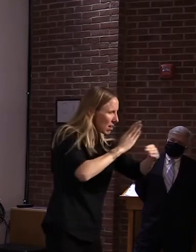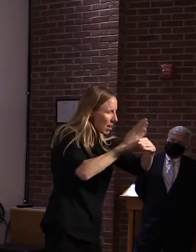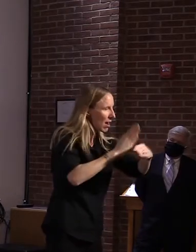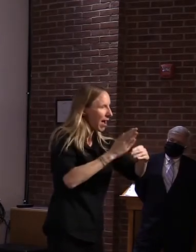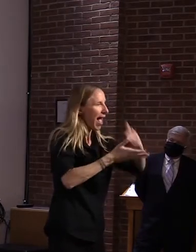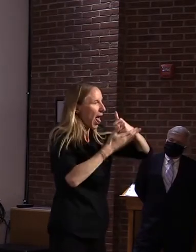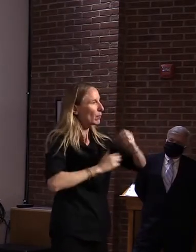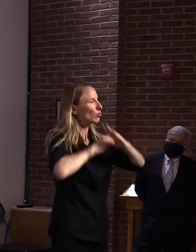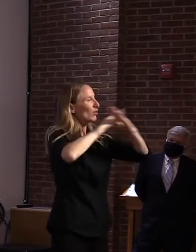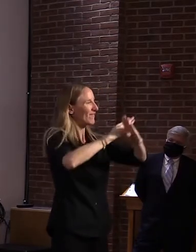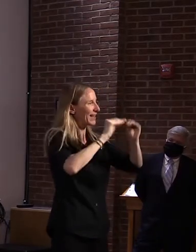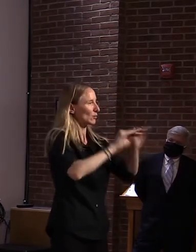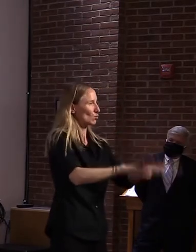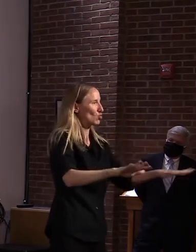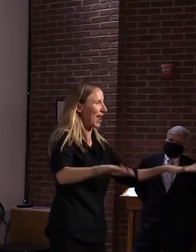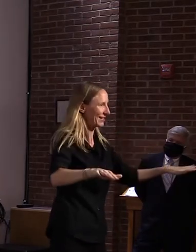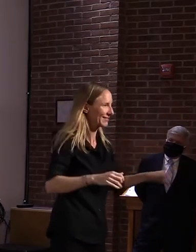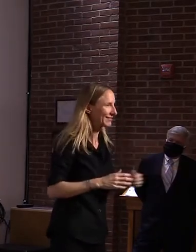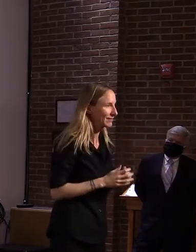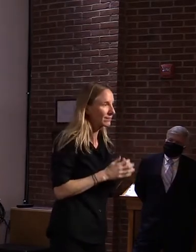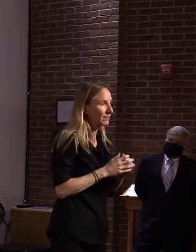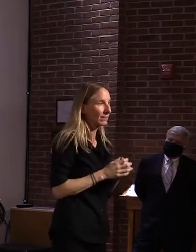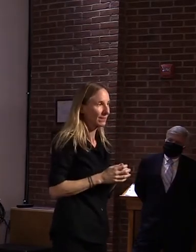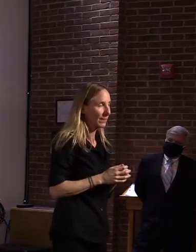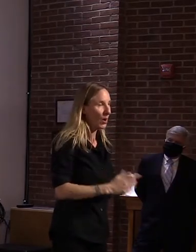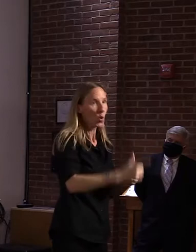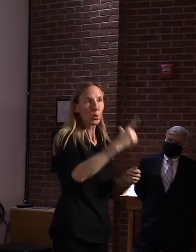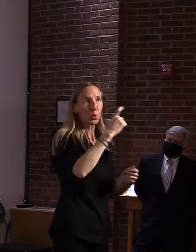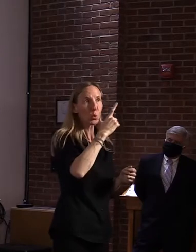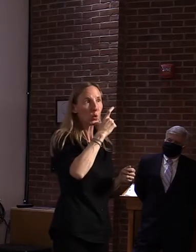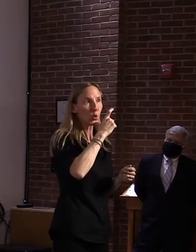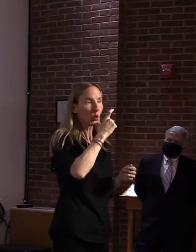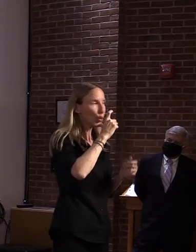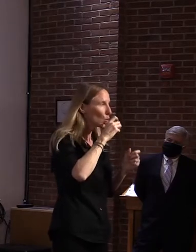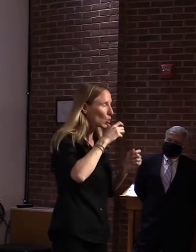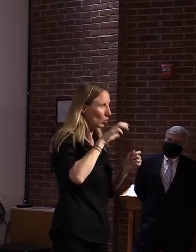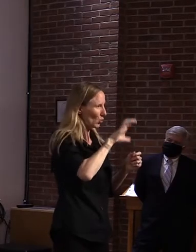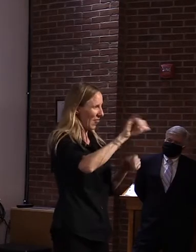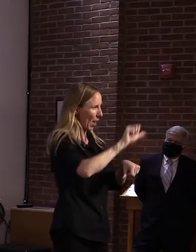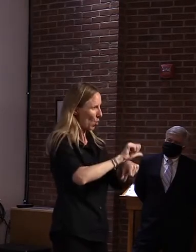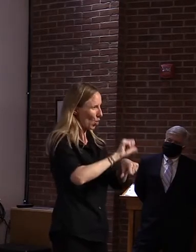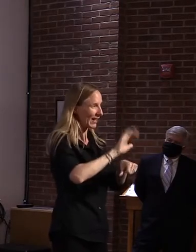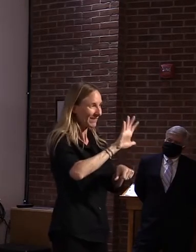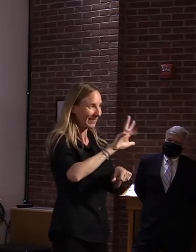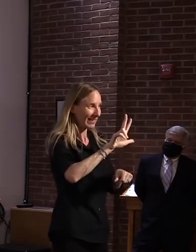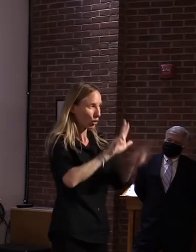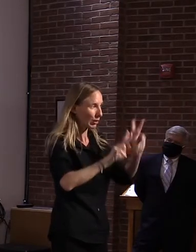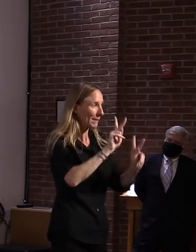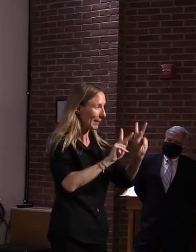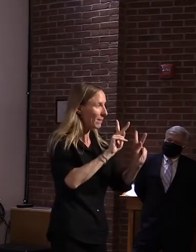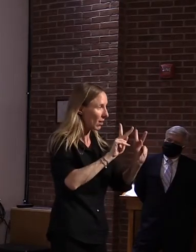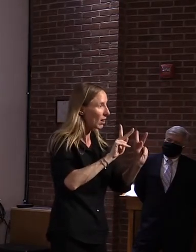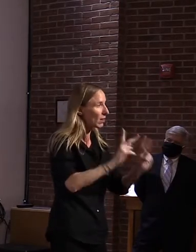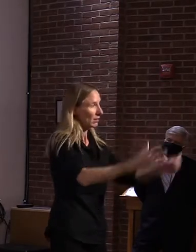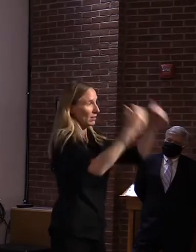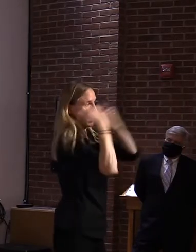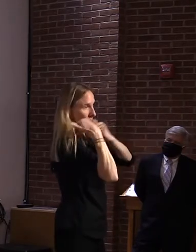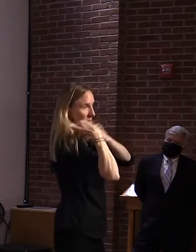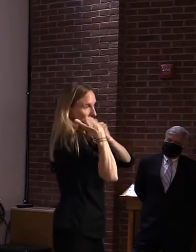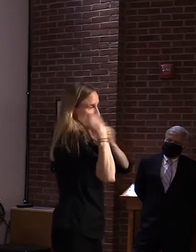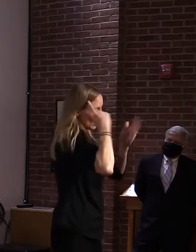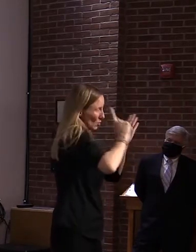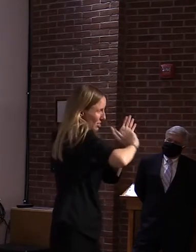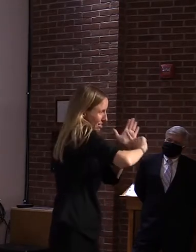currently 53 contact tracers that have been trained. 15 new contact tracers will be